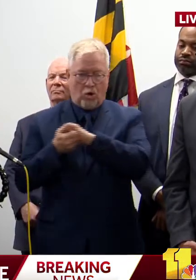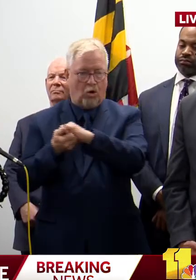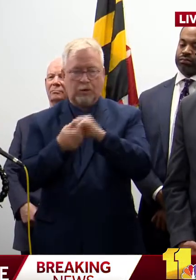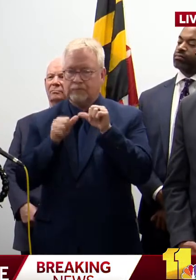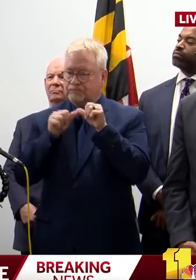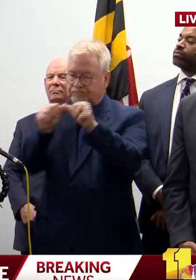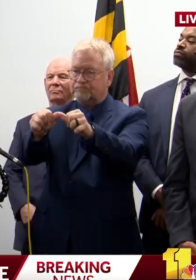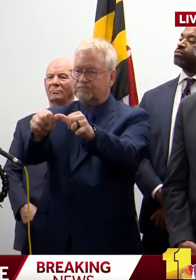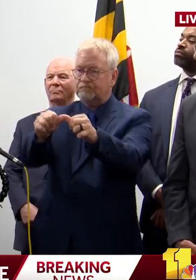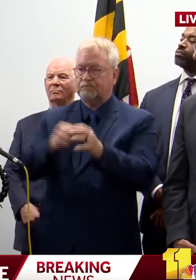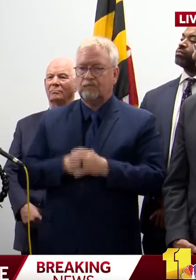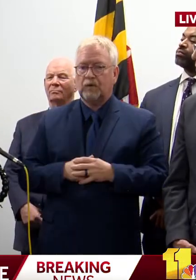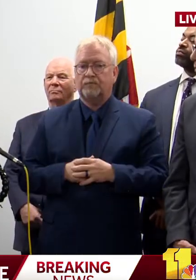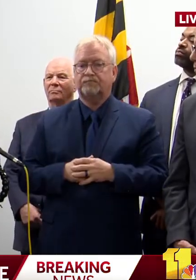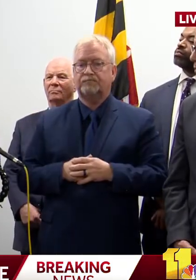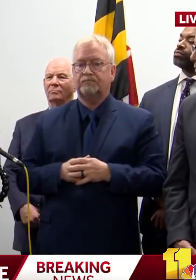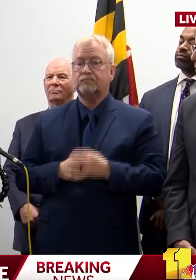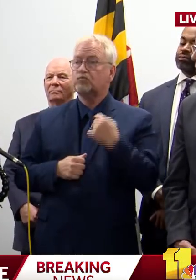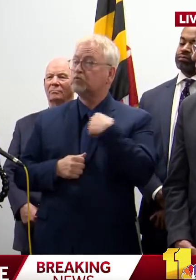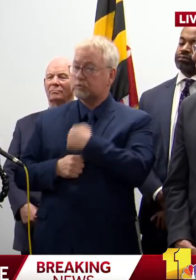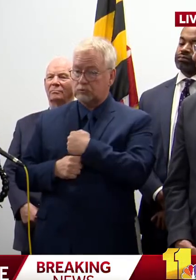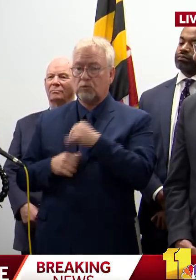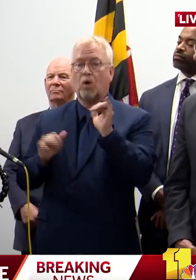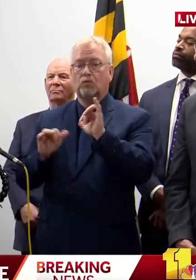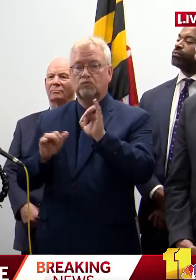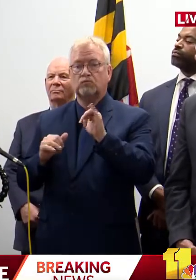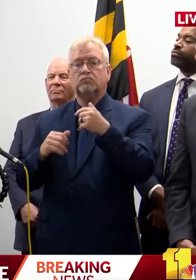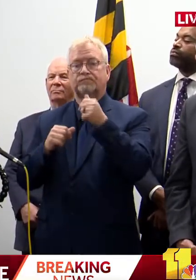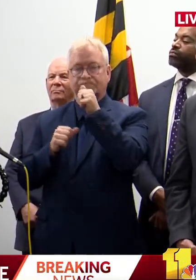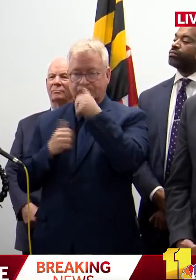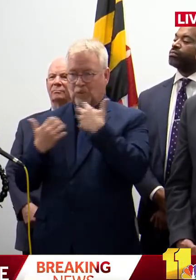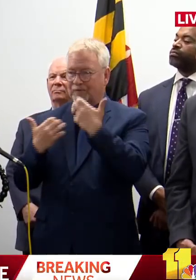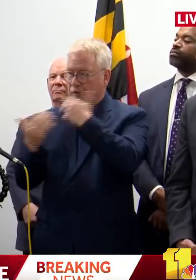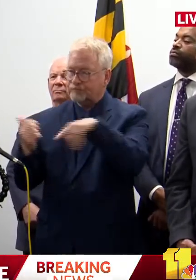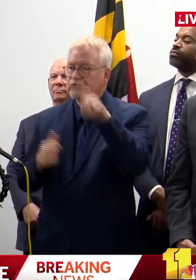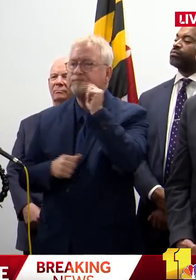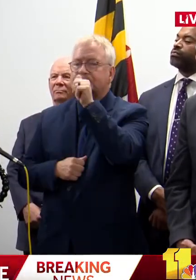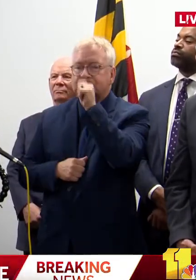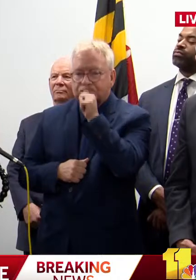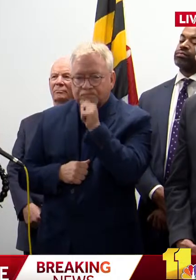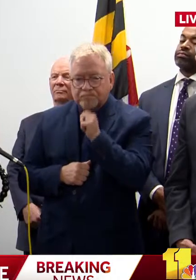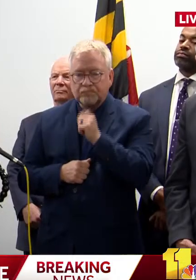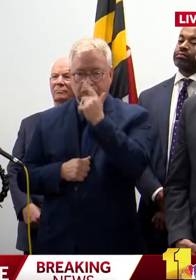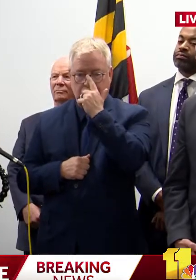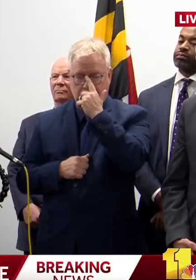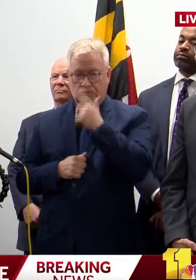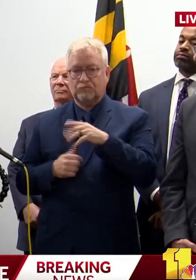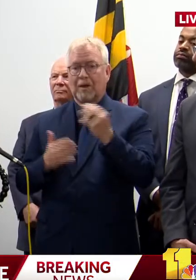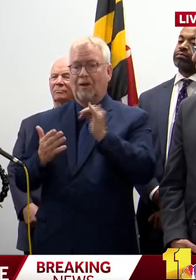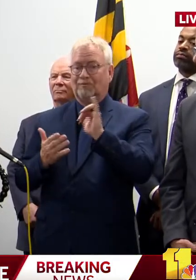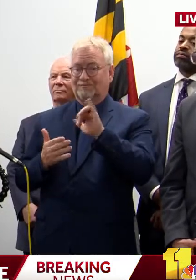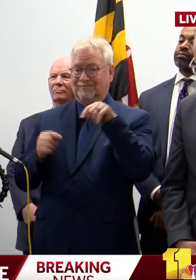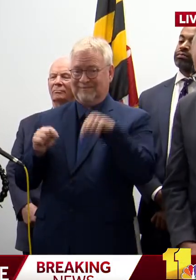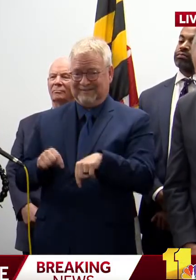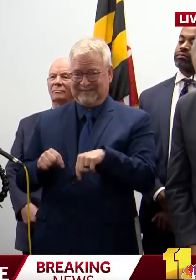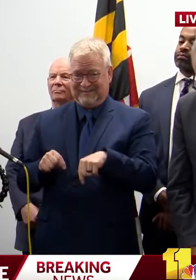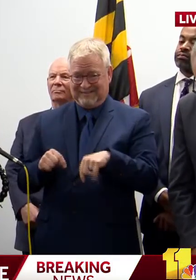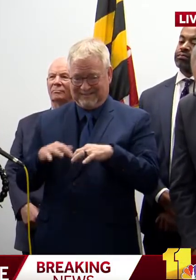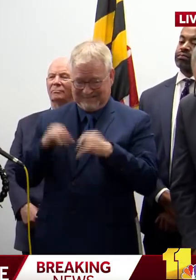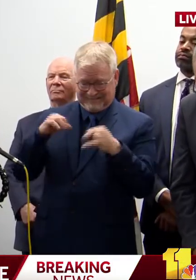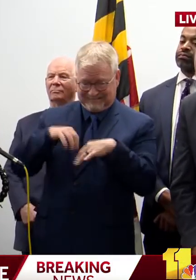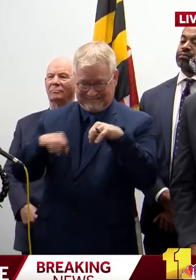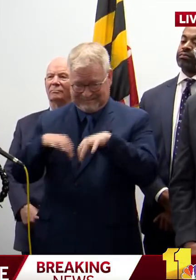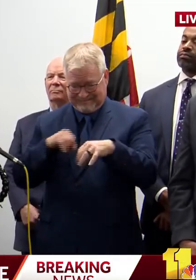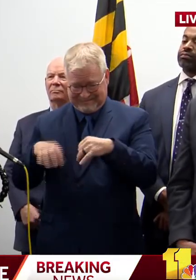are asking today also for some patience. As you heard, we will reopen the channel as quickly as possible,